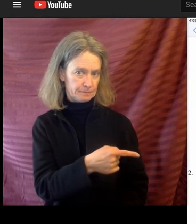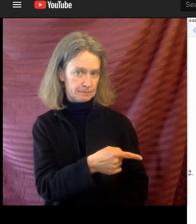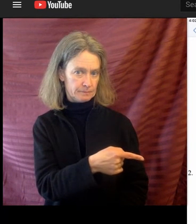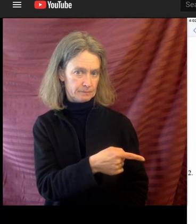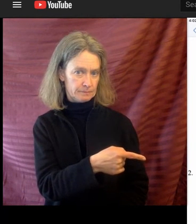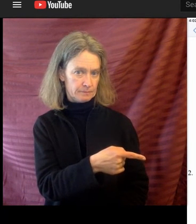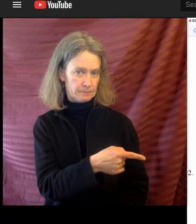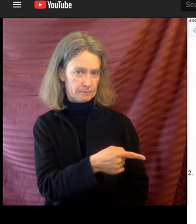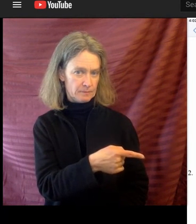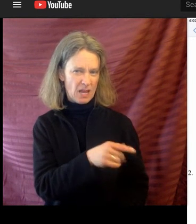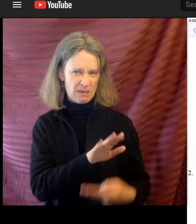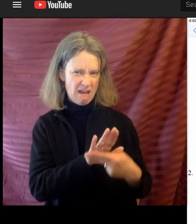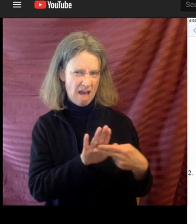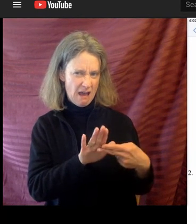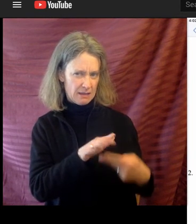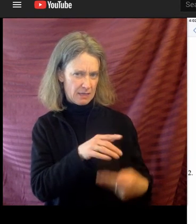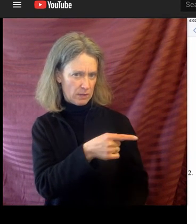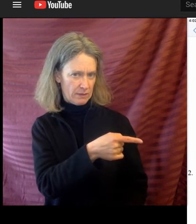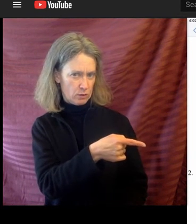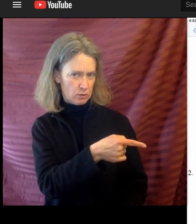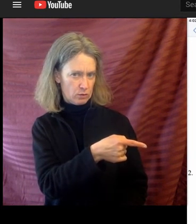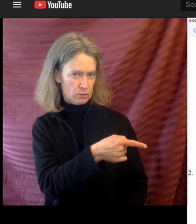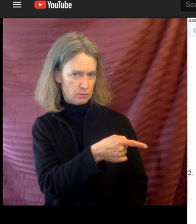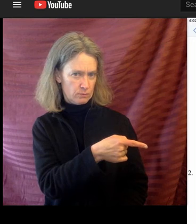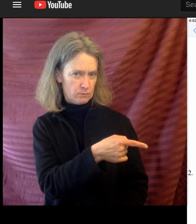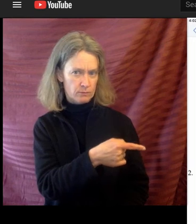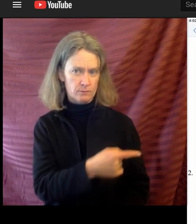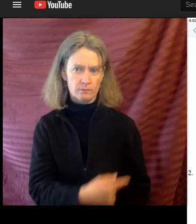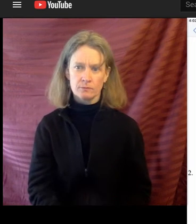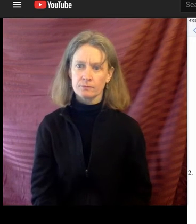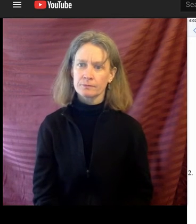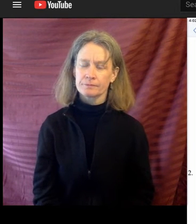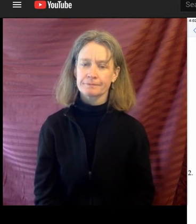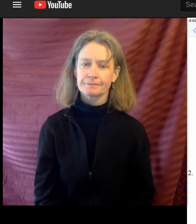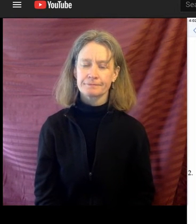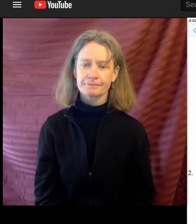So I'm going to highlight that in our sentence.